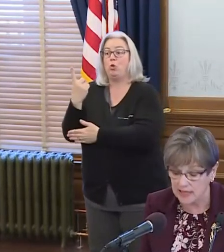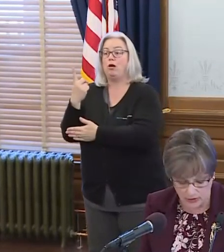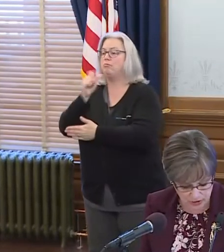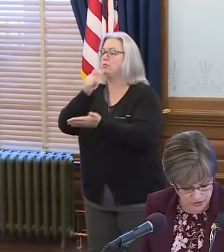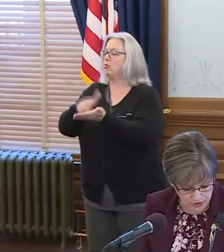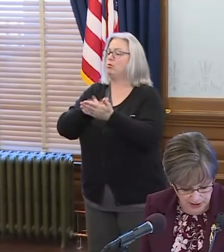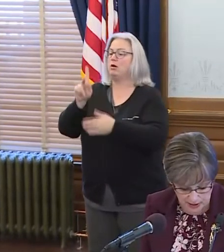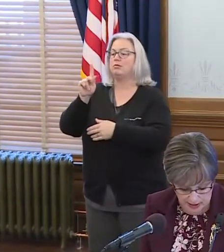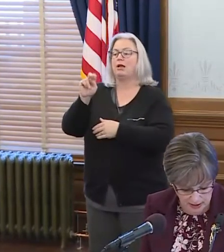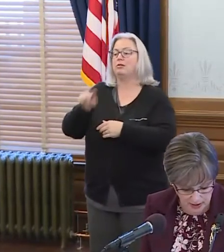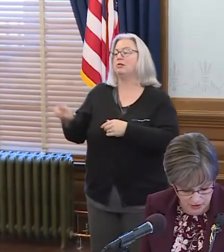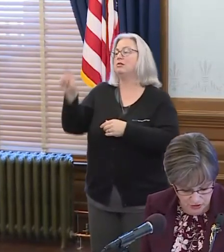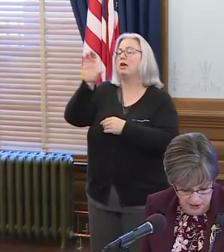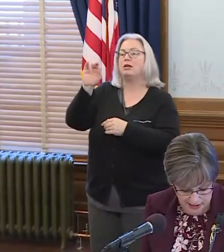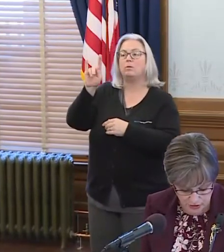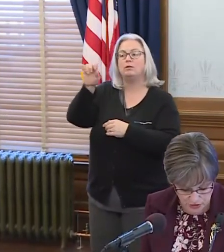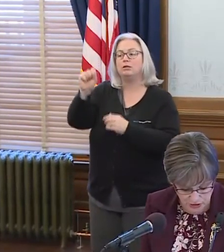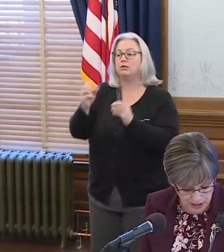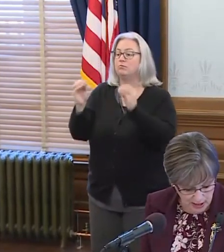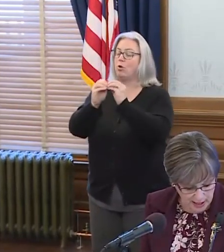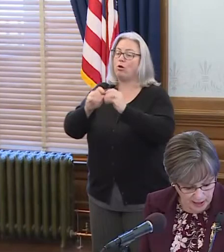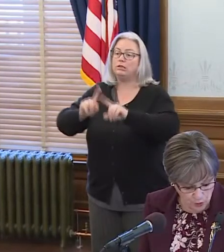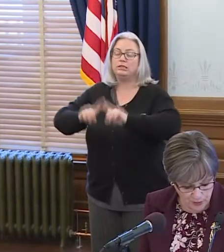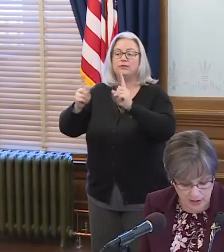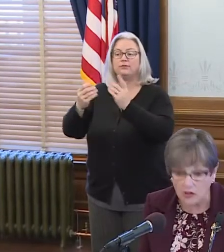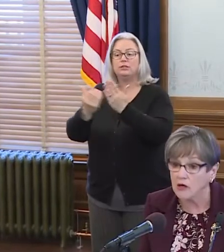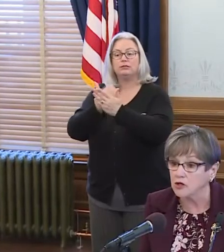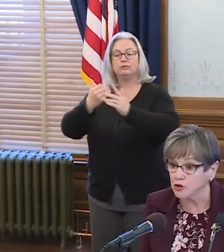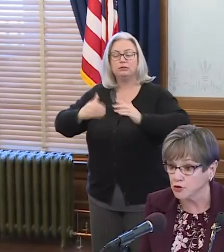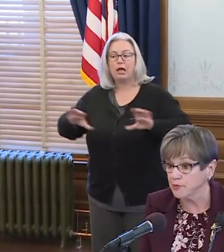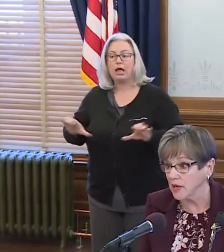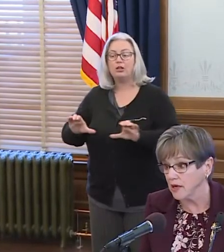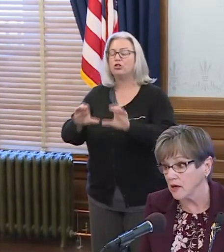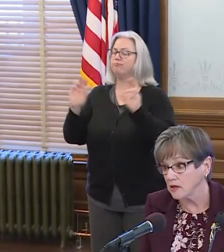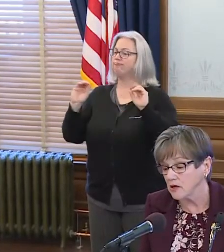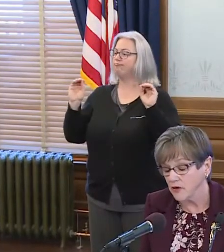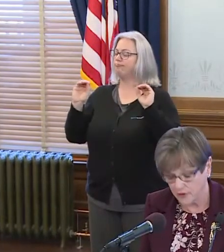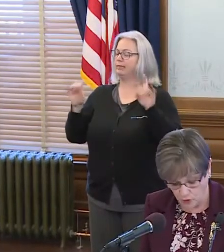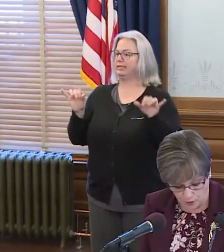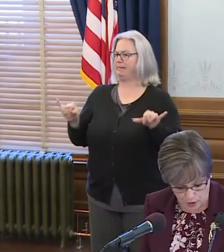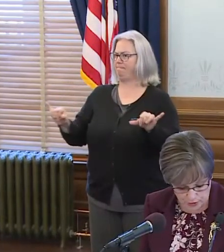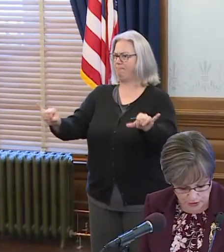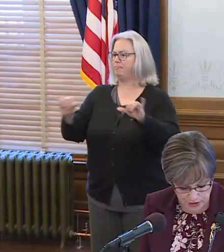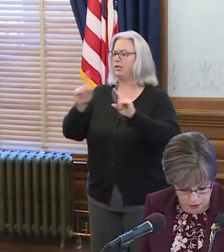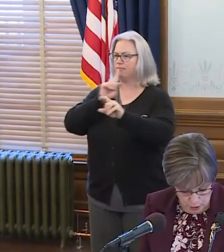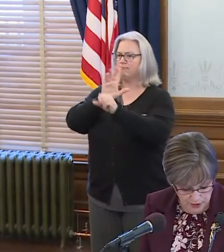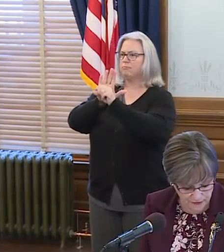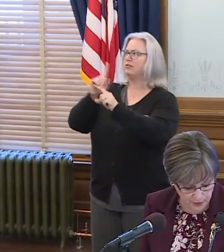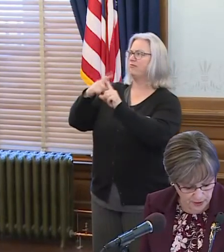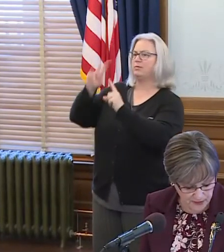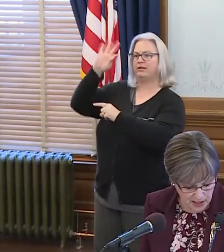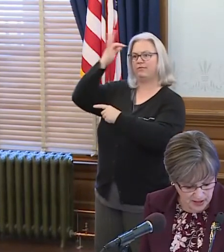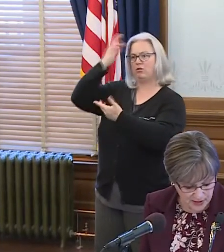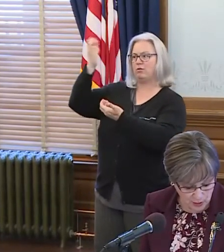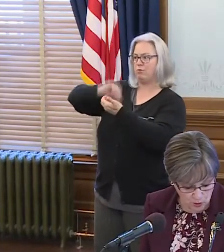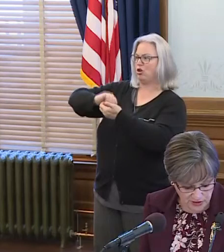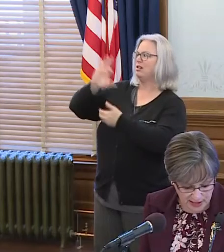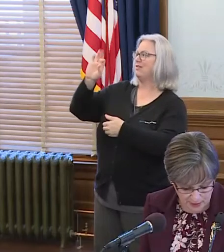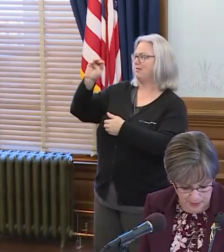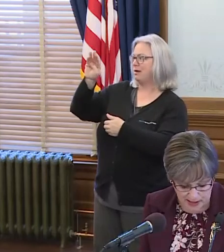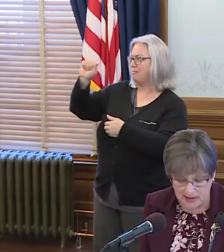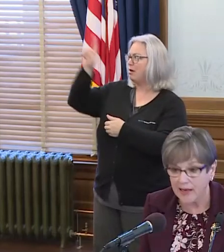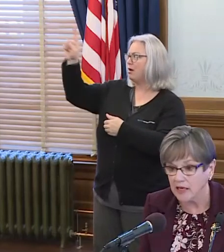Kansas counties to take any additional actions, and we've been assured by our federal partners, including FEMA, that it